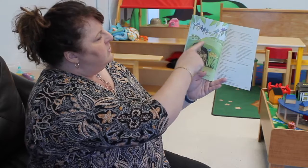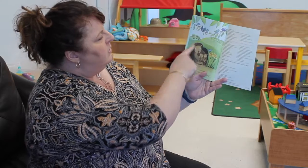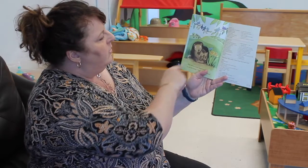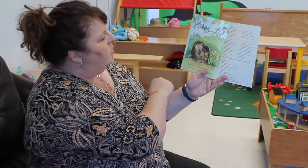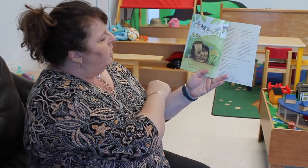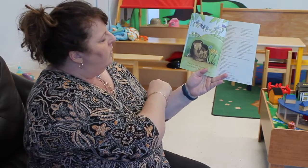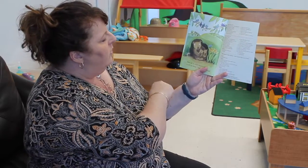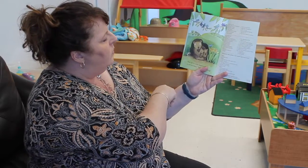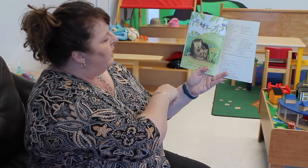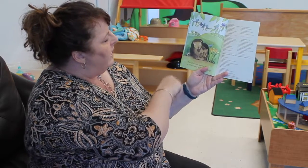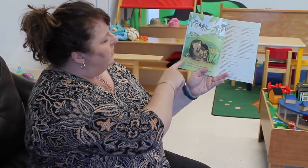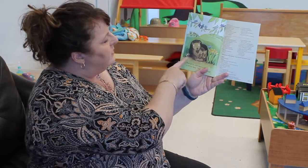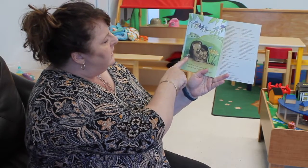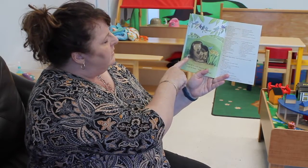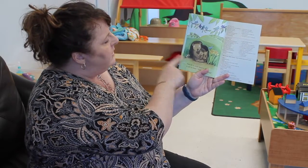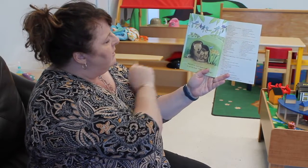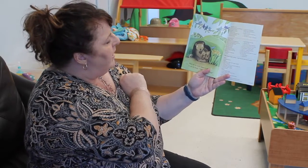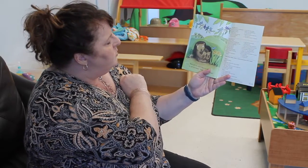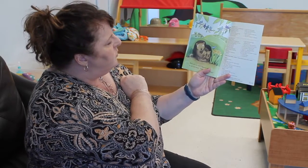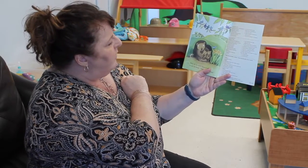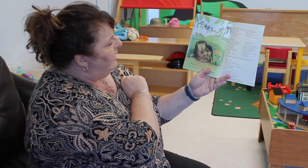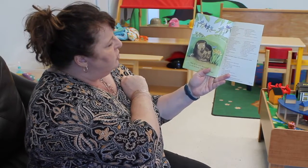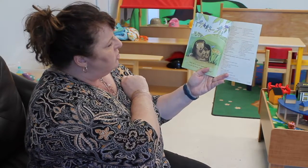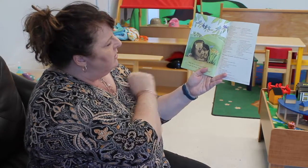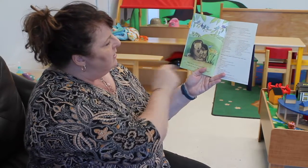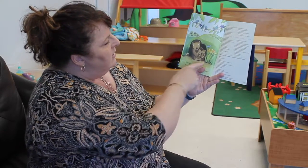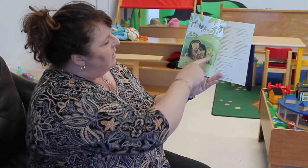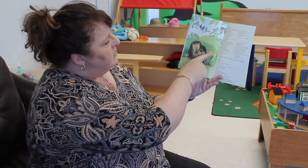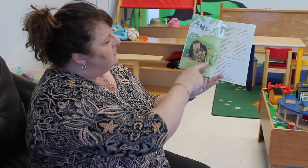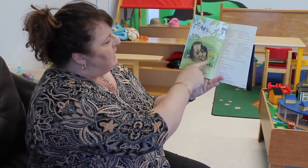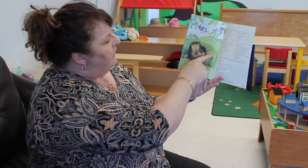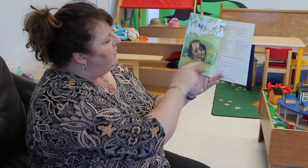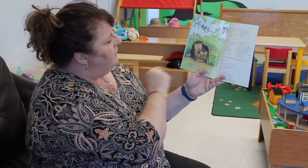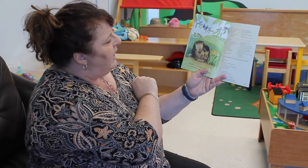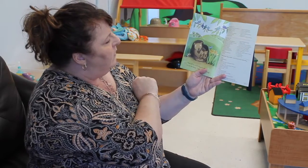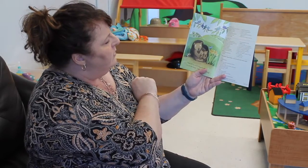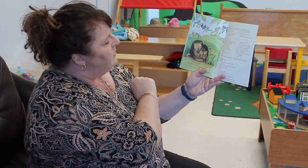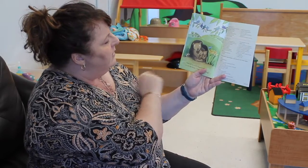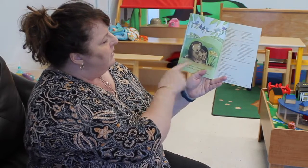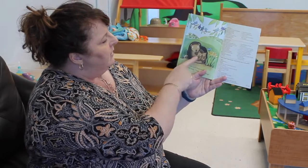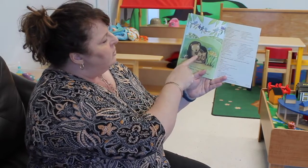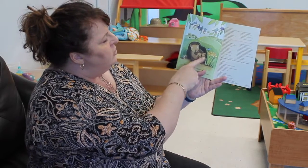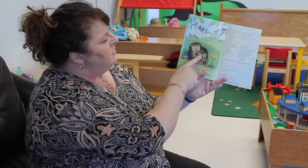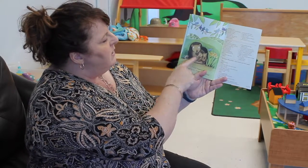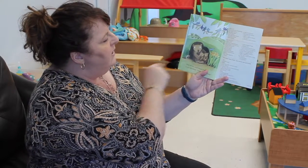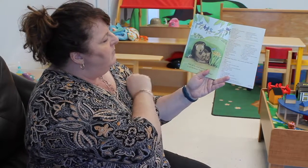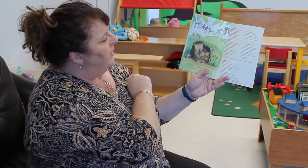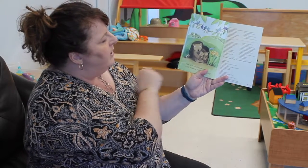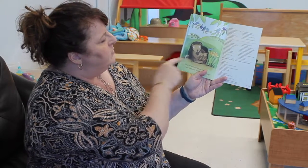that are woken up. There's the little tiny mouse with the radish, and there's some daffodil flowers, and two tiny bear cubs with